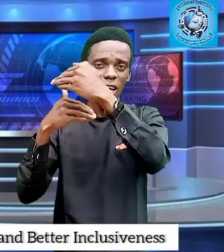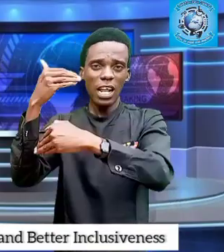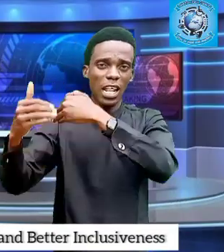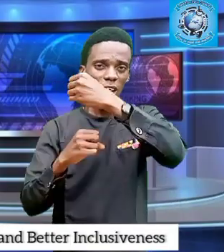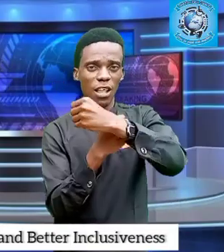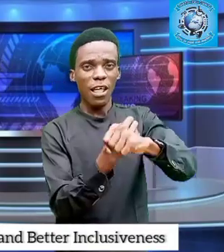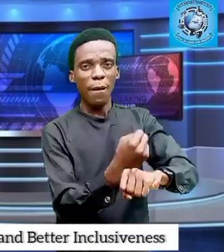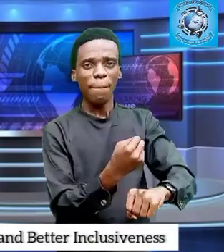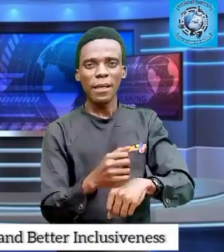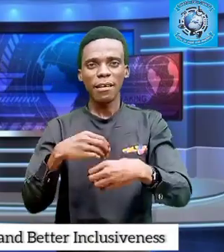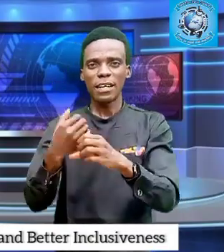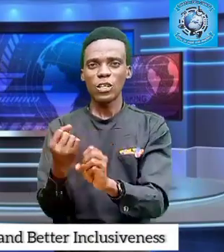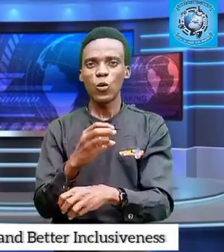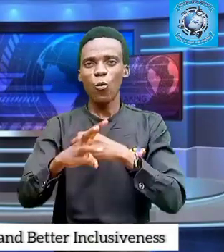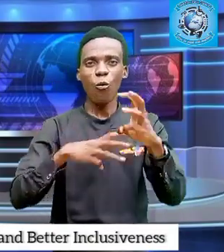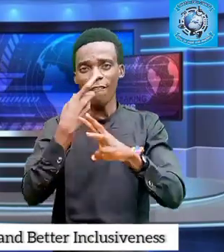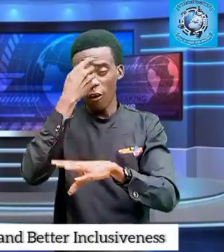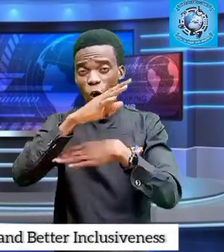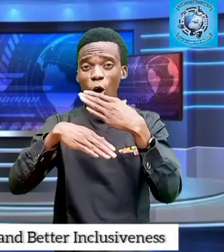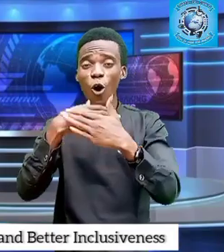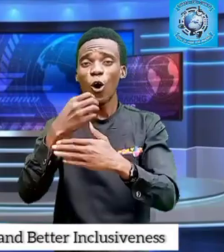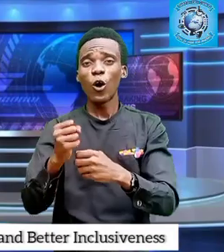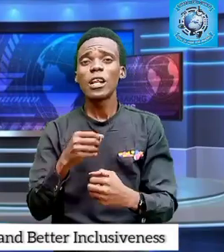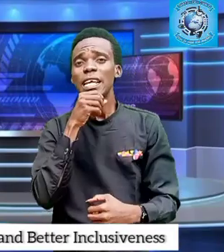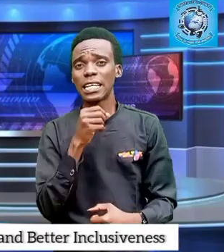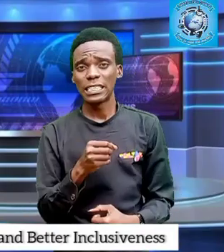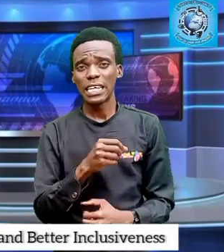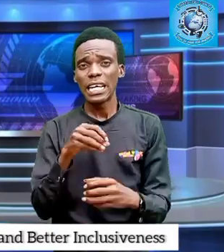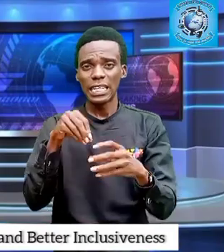all ages, in speech during the occasion.